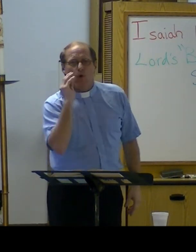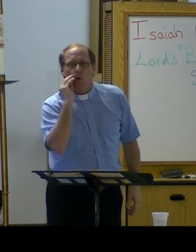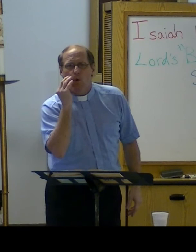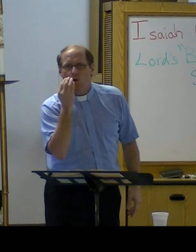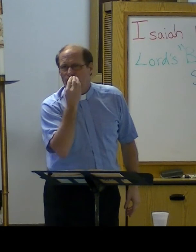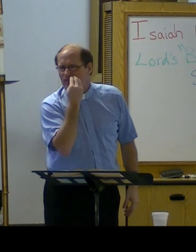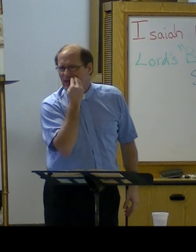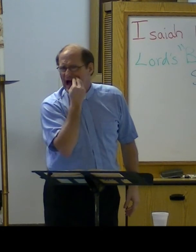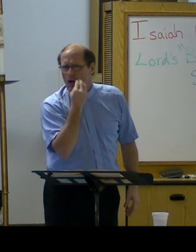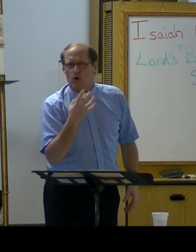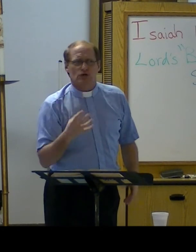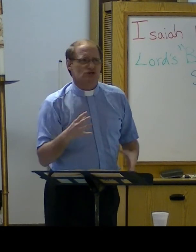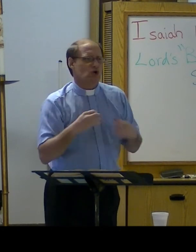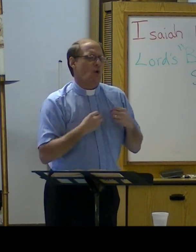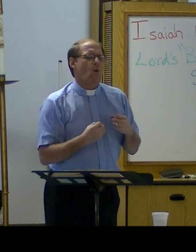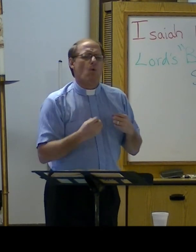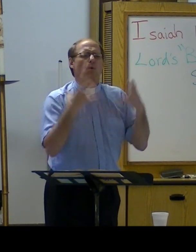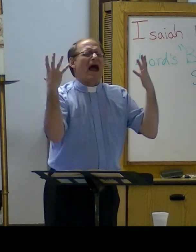beautiful flowers, white,